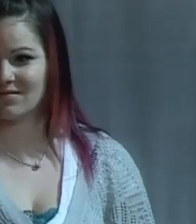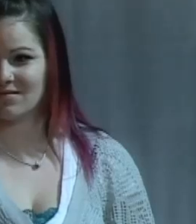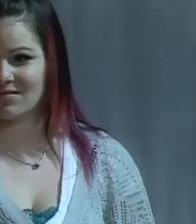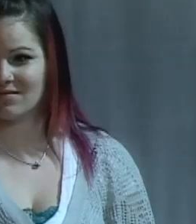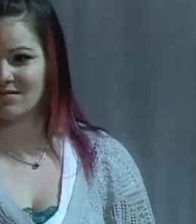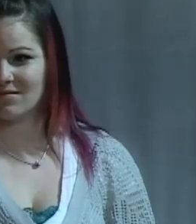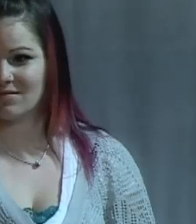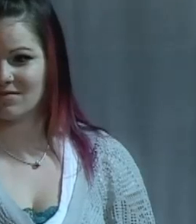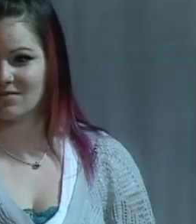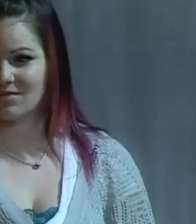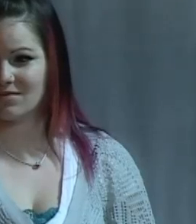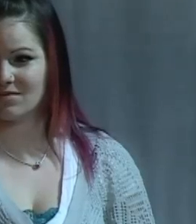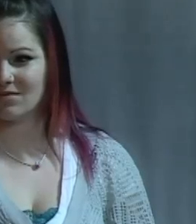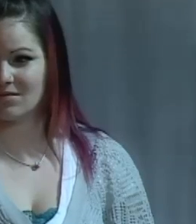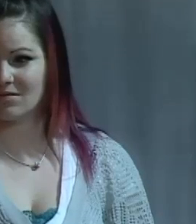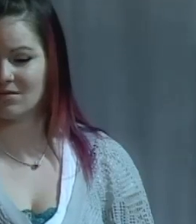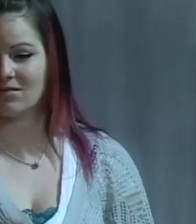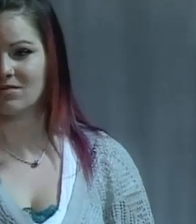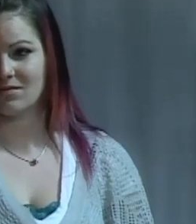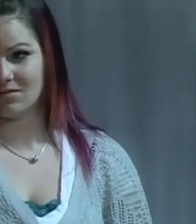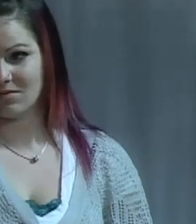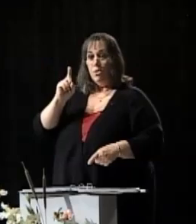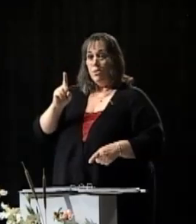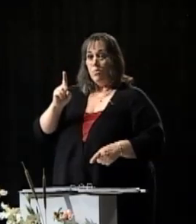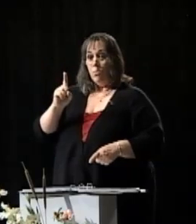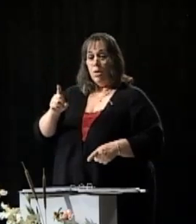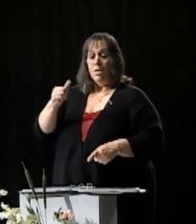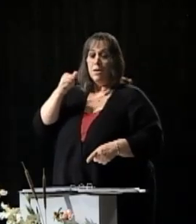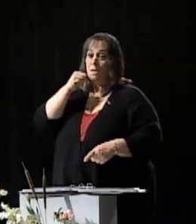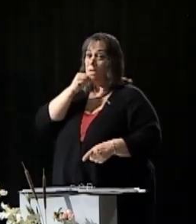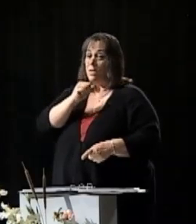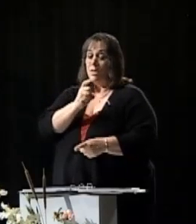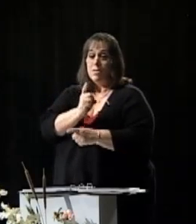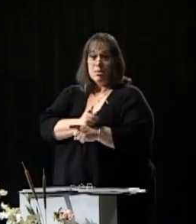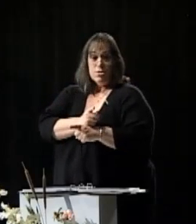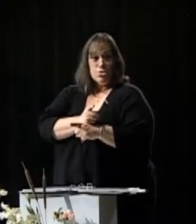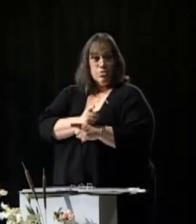1 brother, 1 sister.